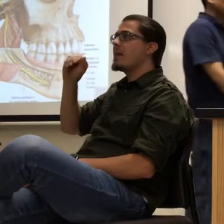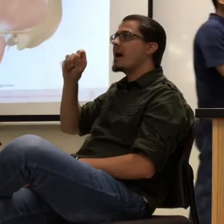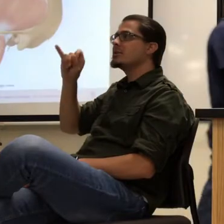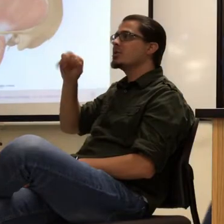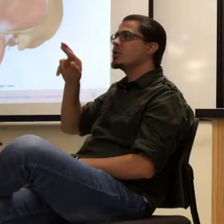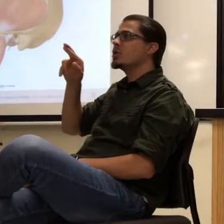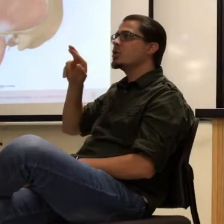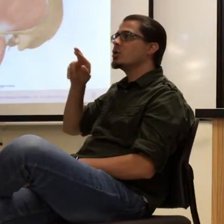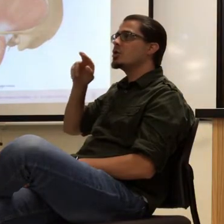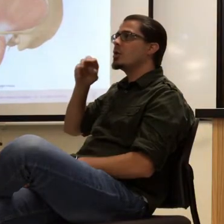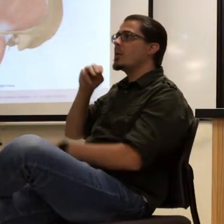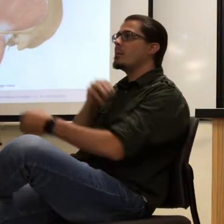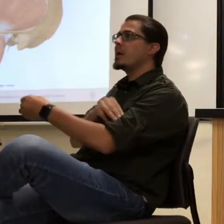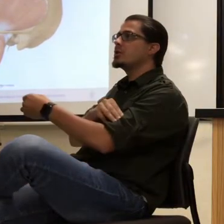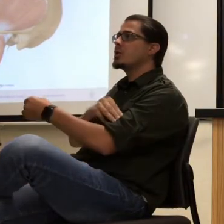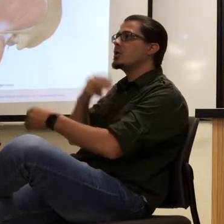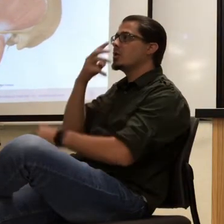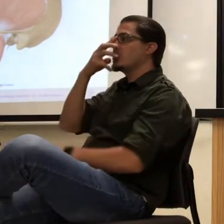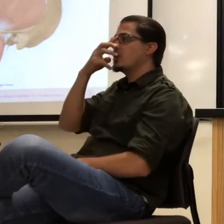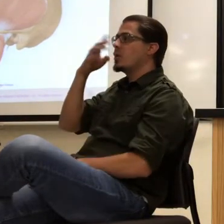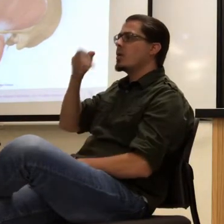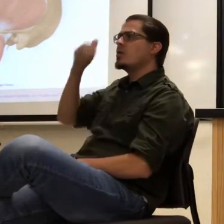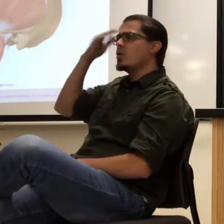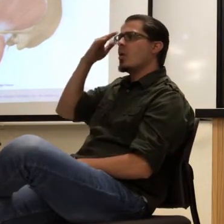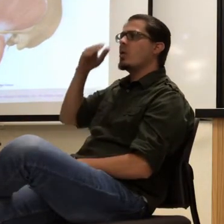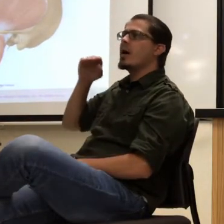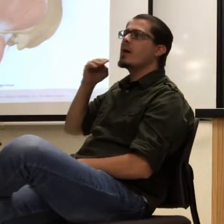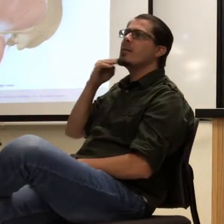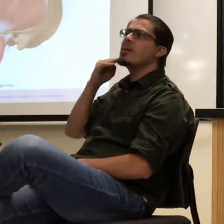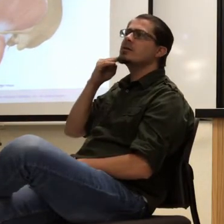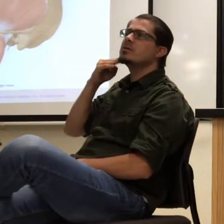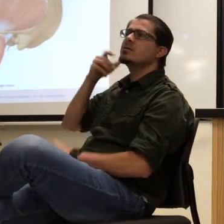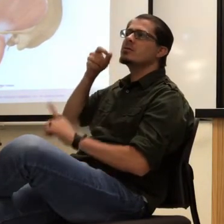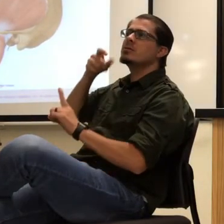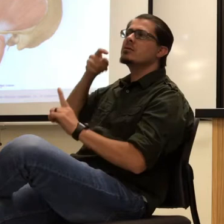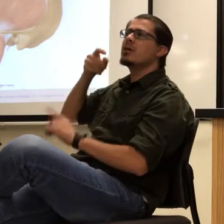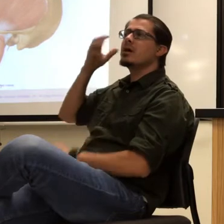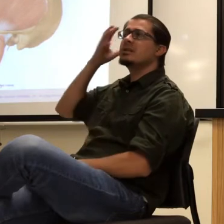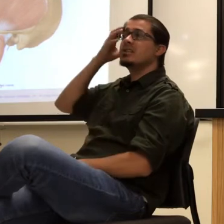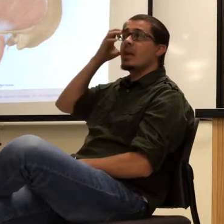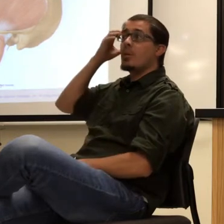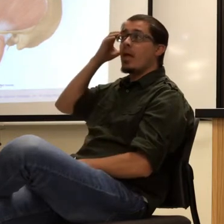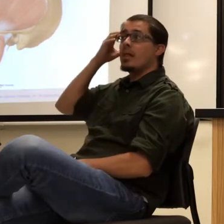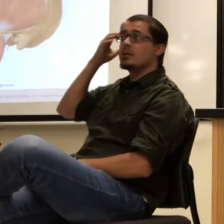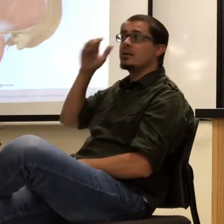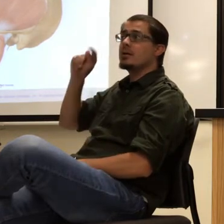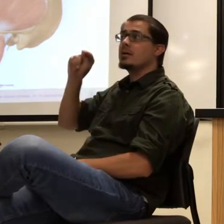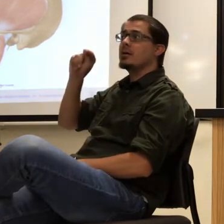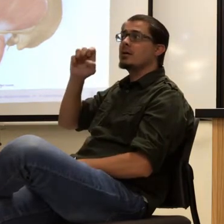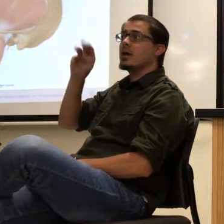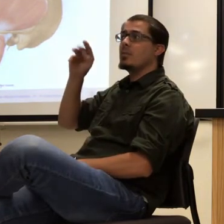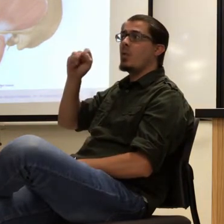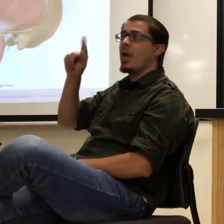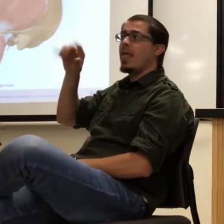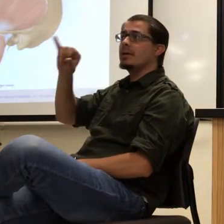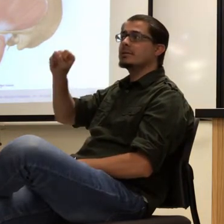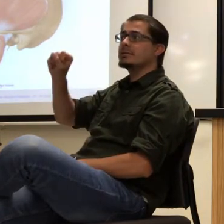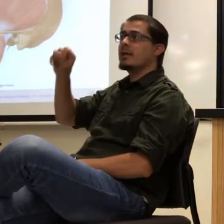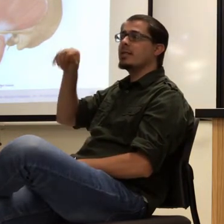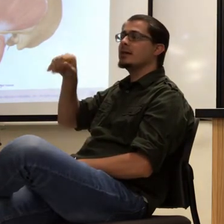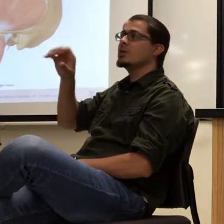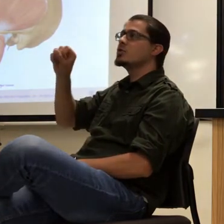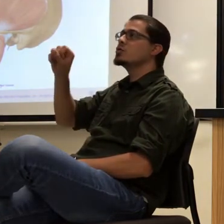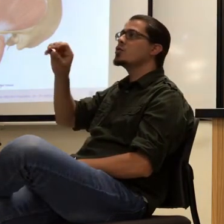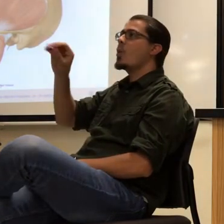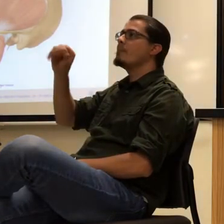The two muscles of mastication, I want you to know that this muscle innervates, are temporalis and masseter. So this will be somatic motor